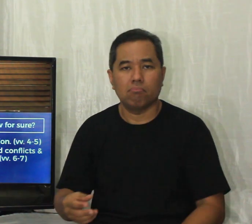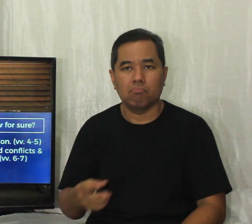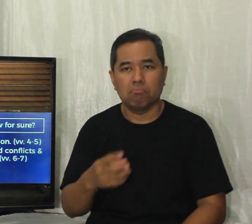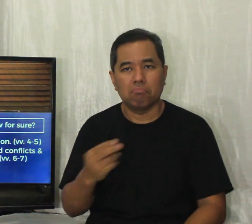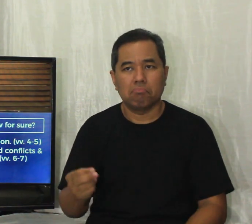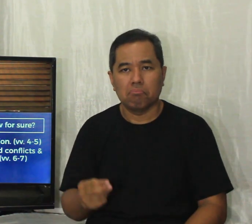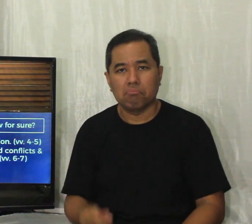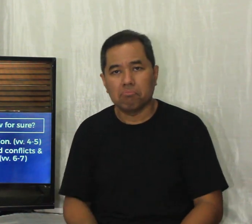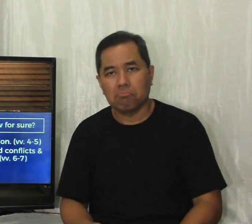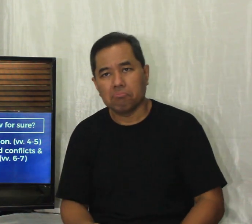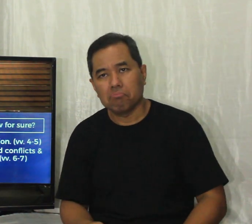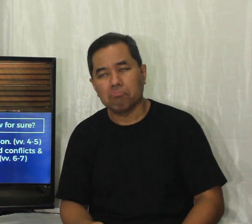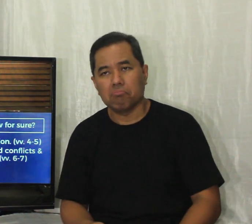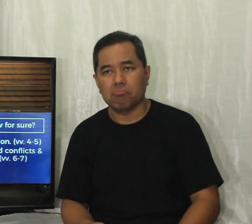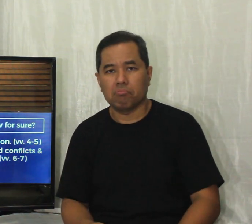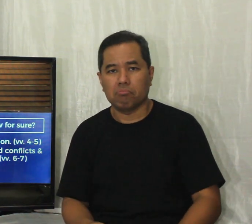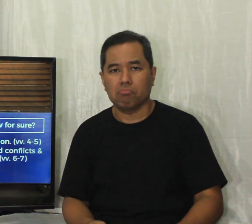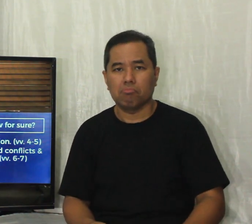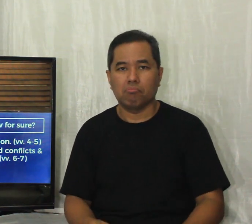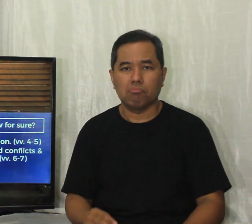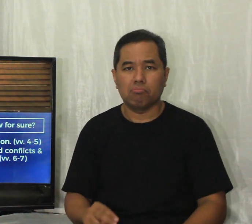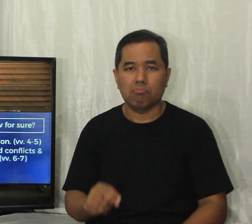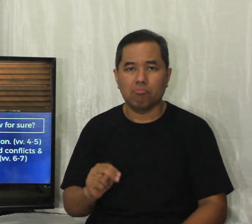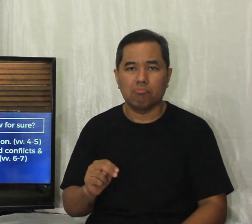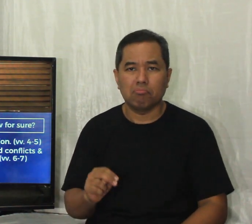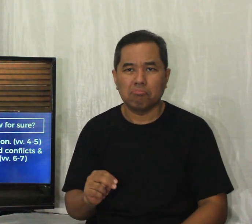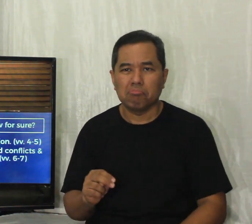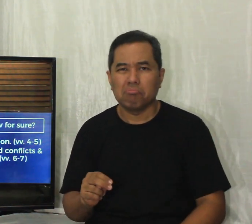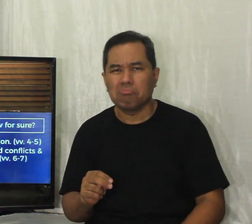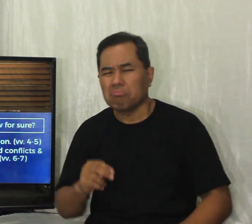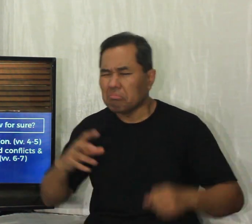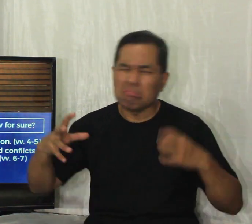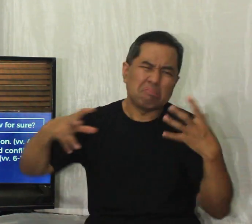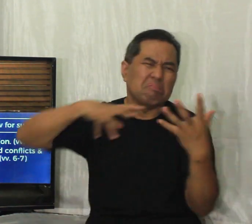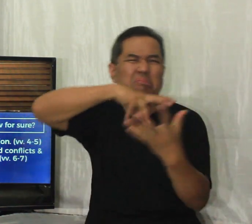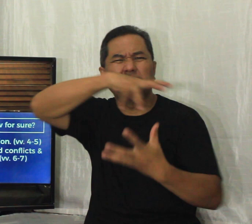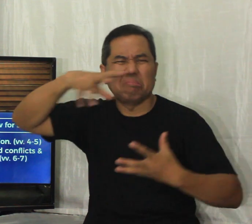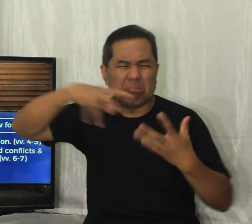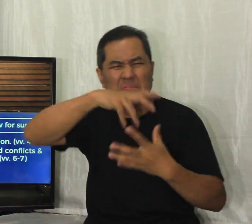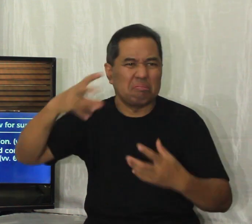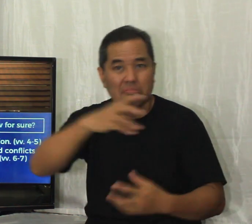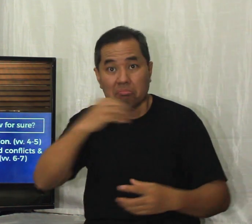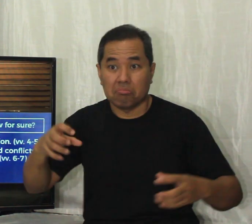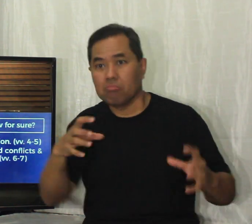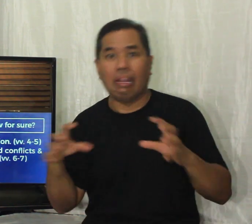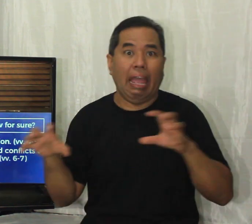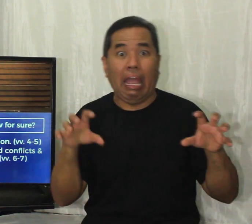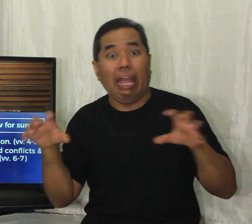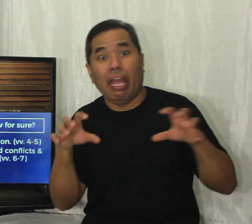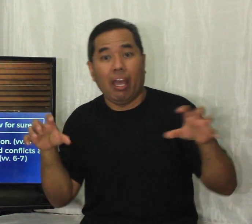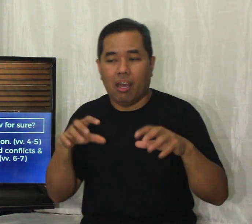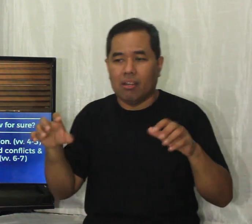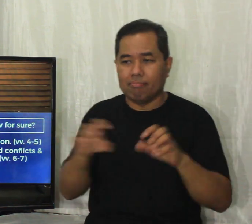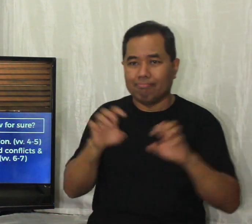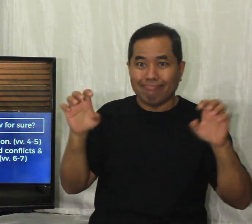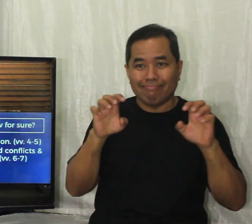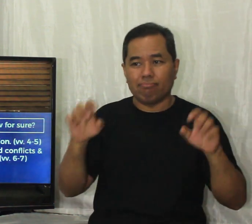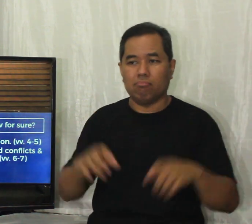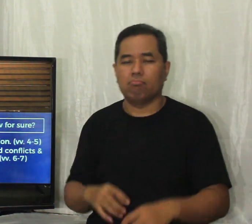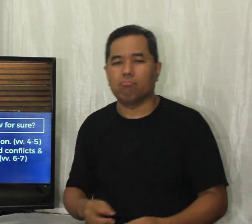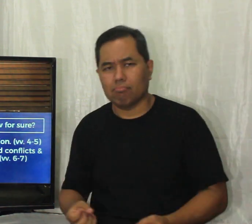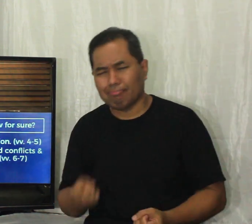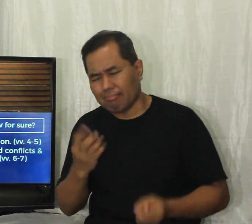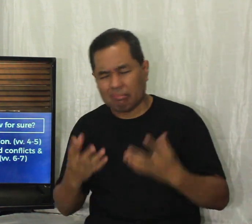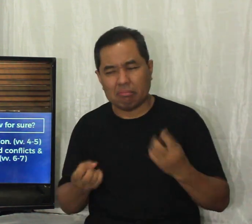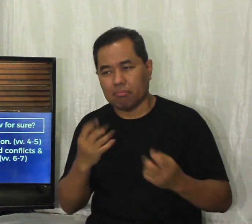political wars and natural disasters around the world. These have continued to